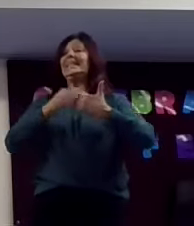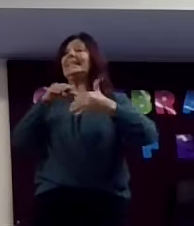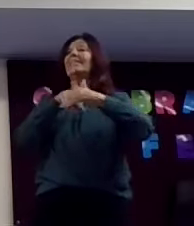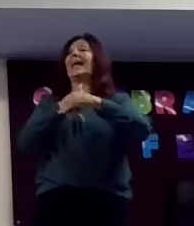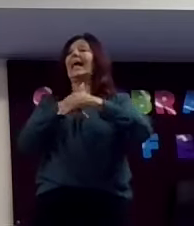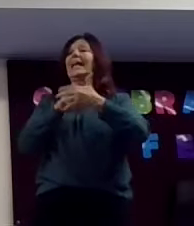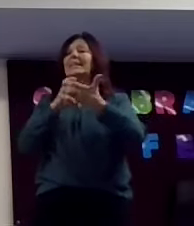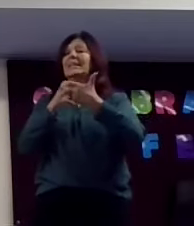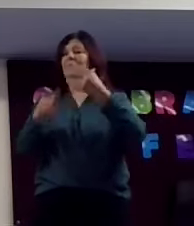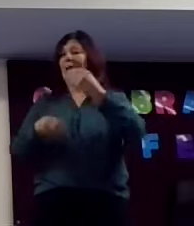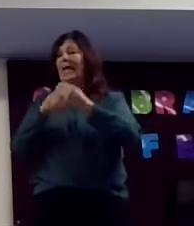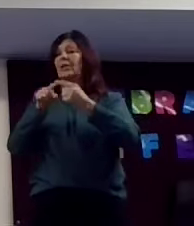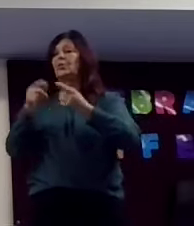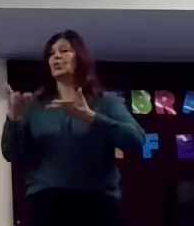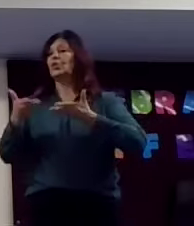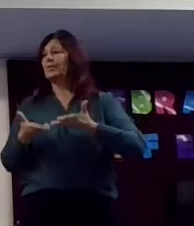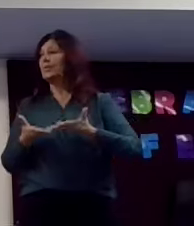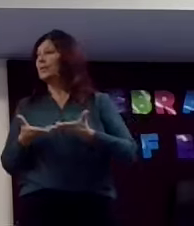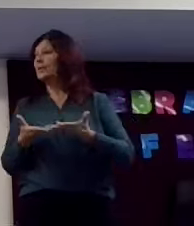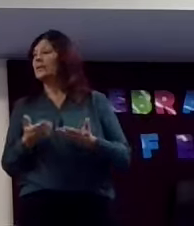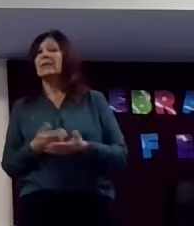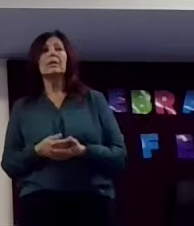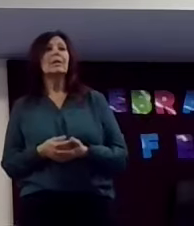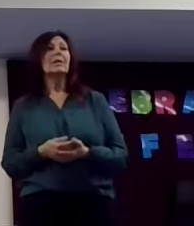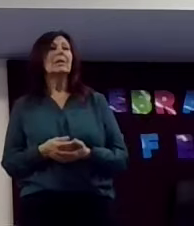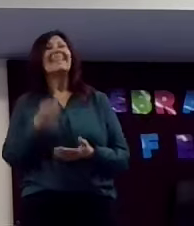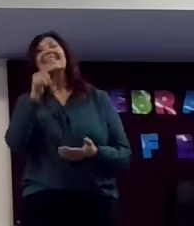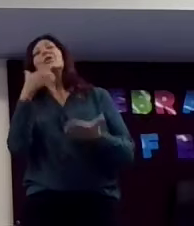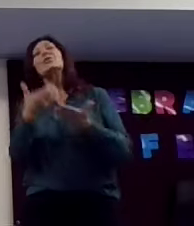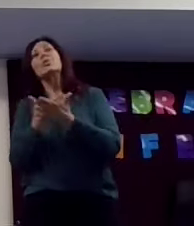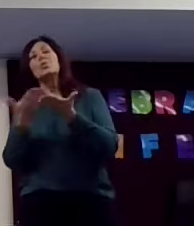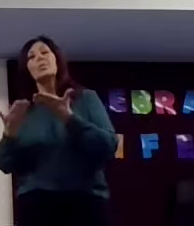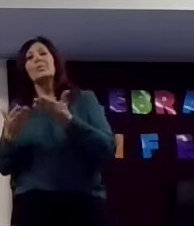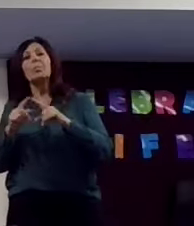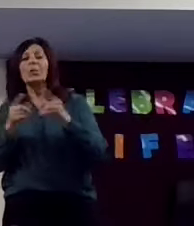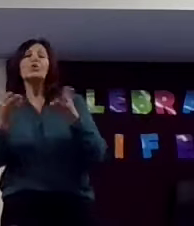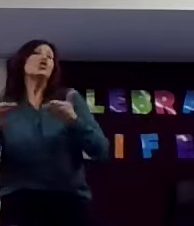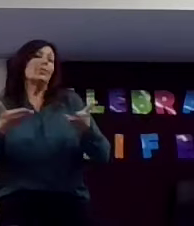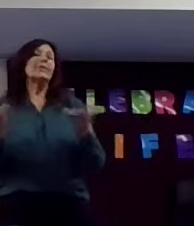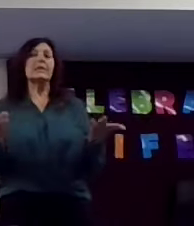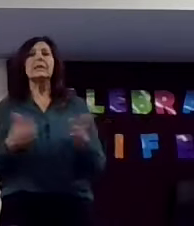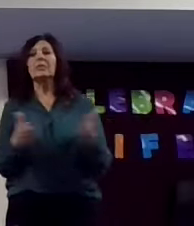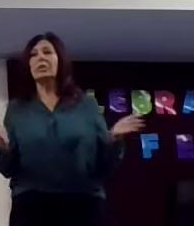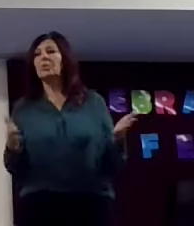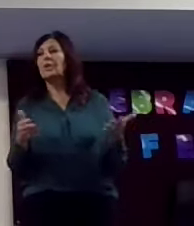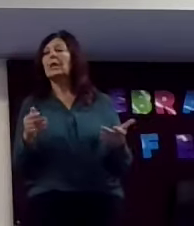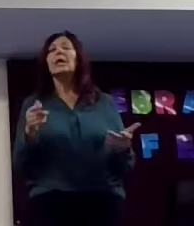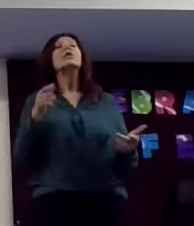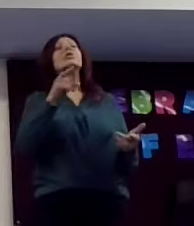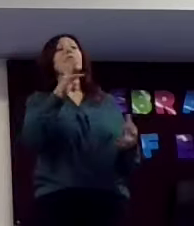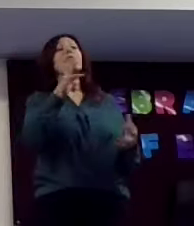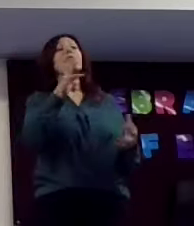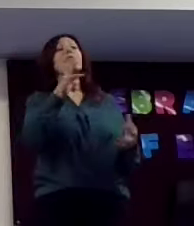new services. New services. Well, not new services, but services in general. Okay, so I think you're talking about the